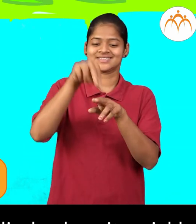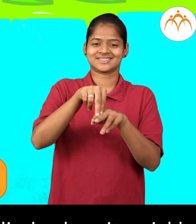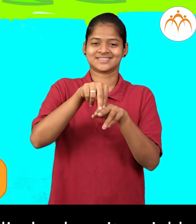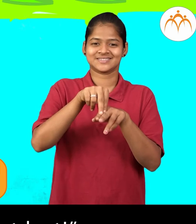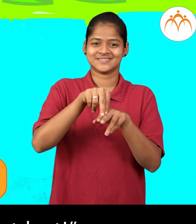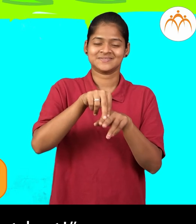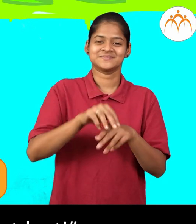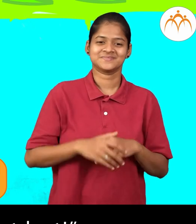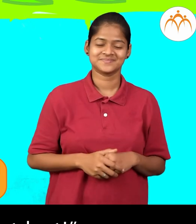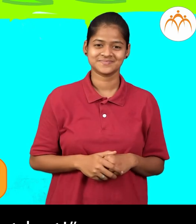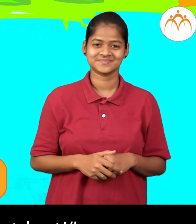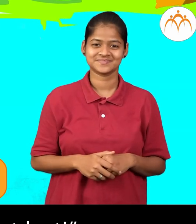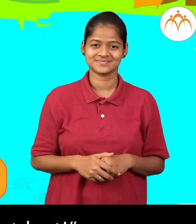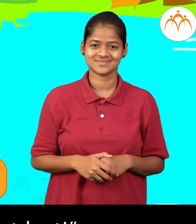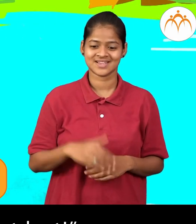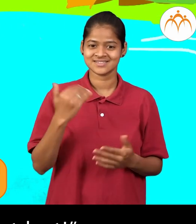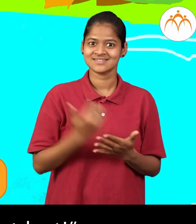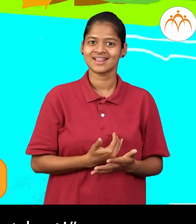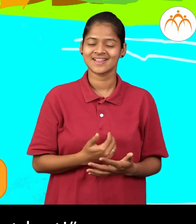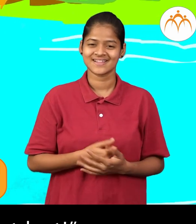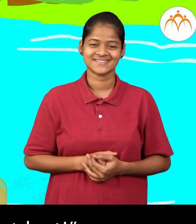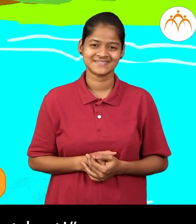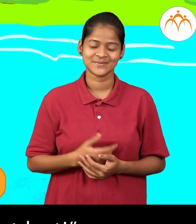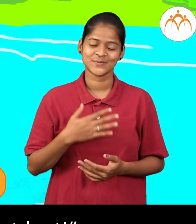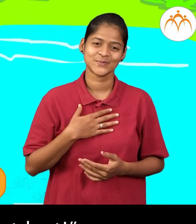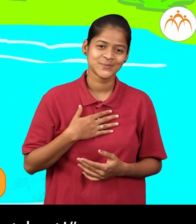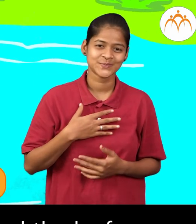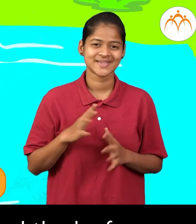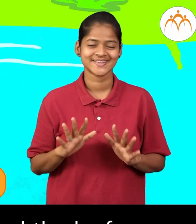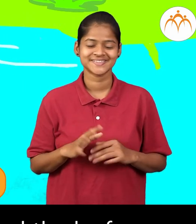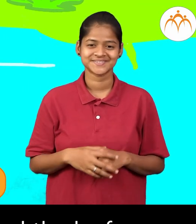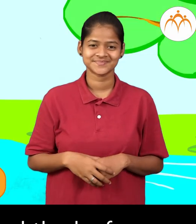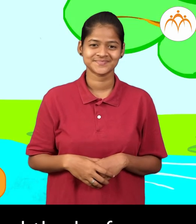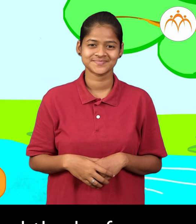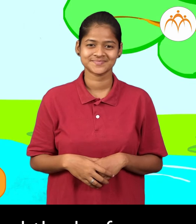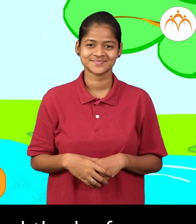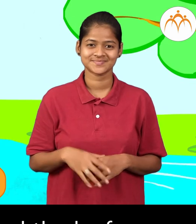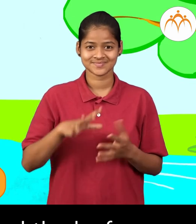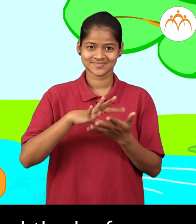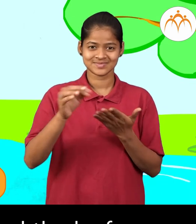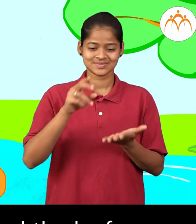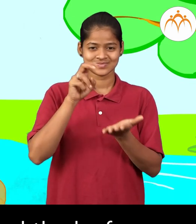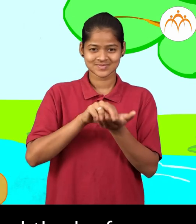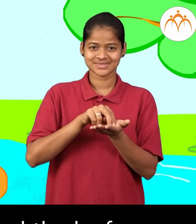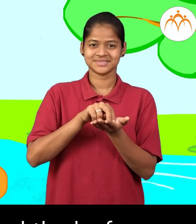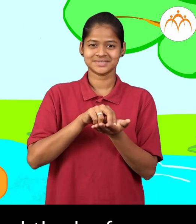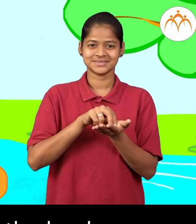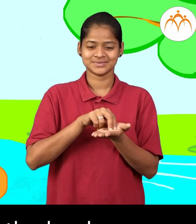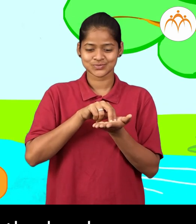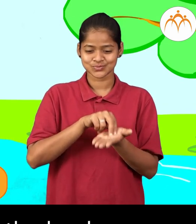hmm saved at last after the ant climbed the leaf it